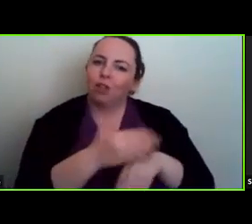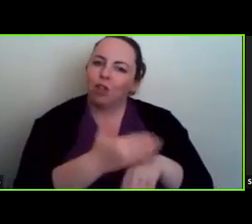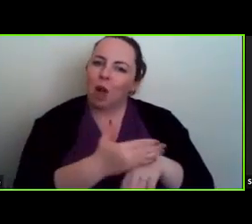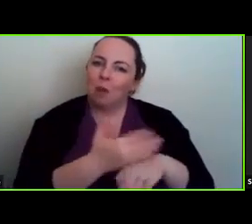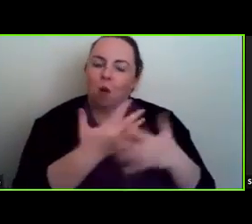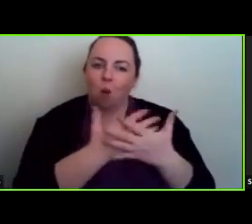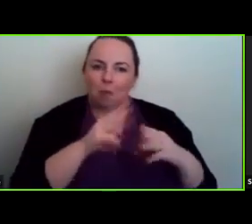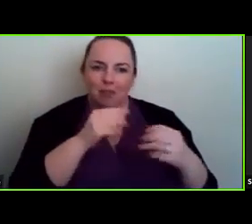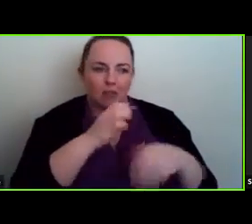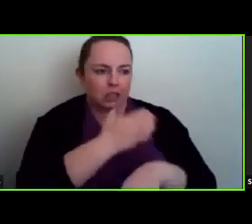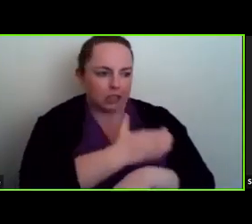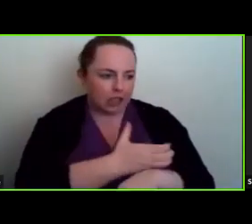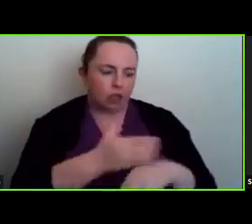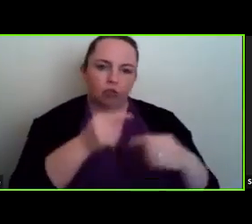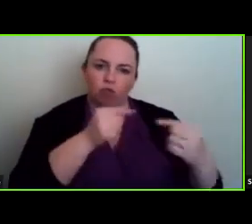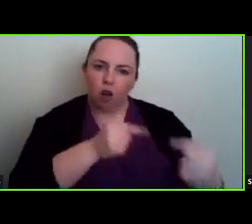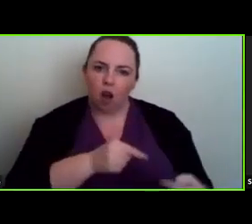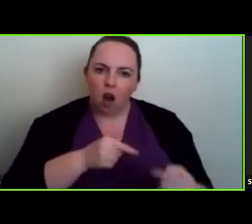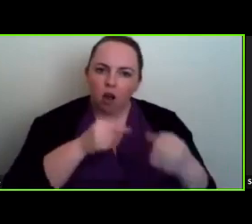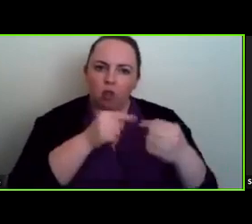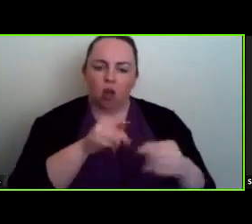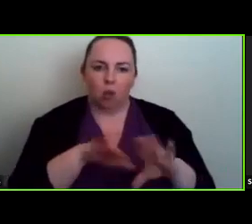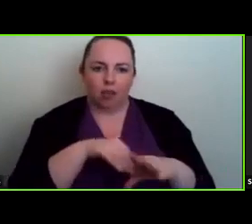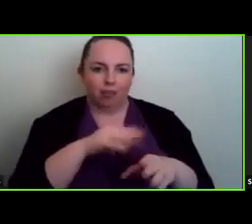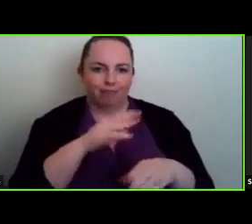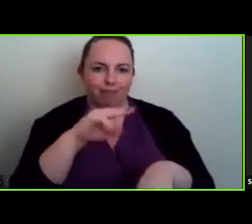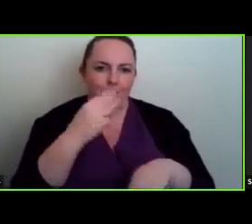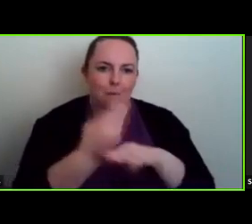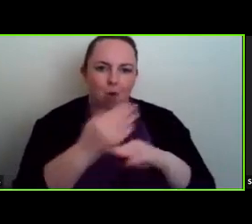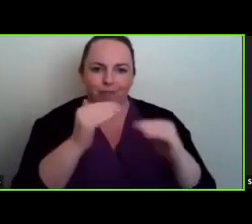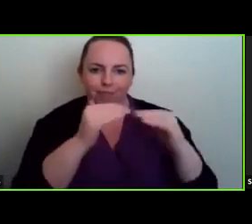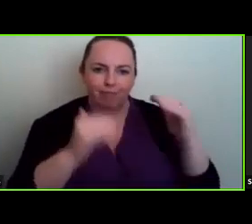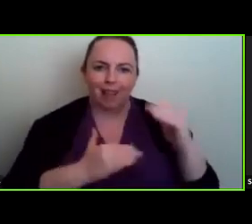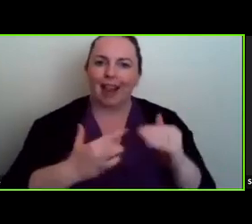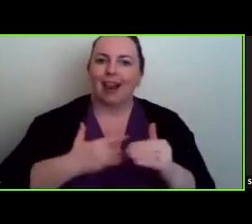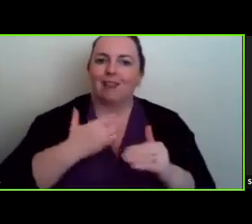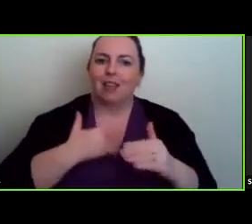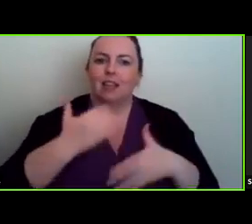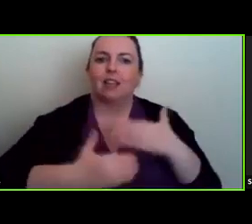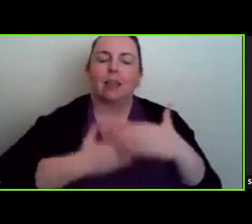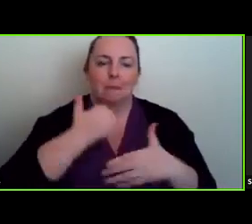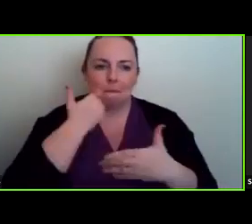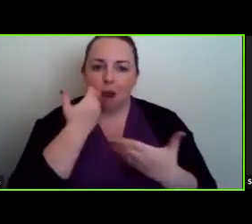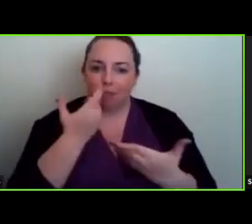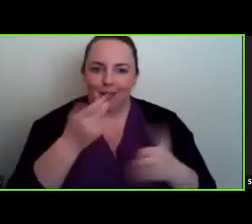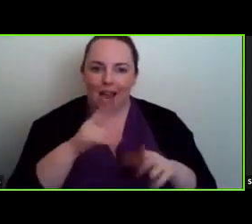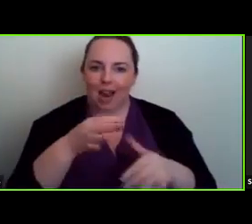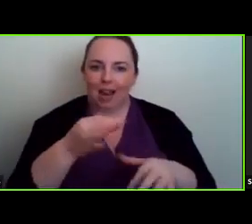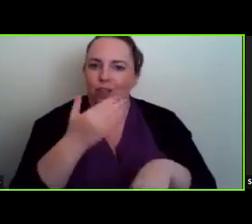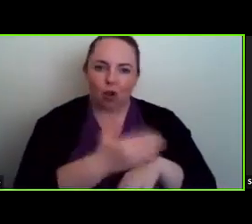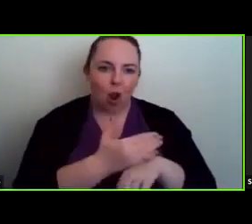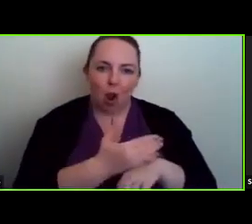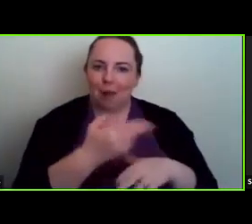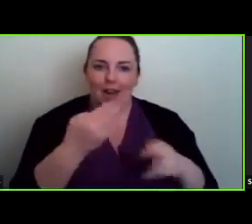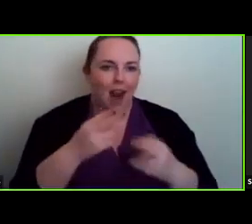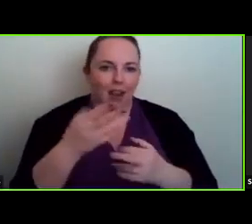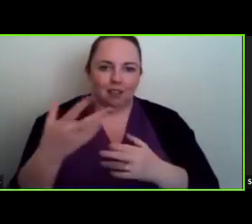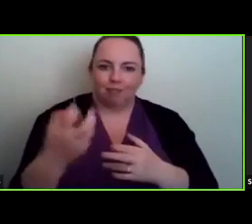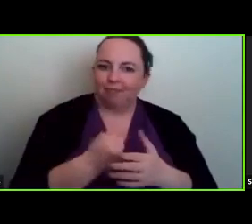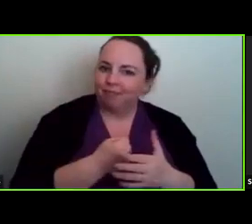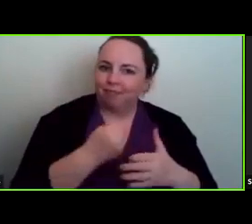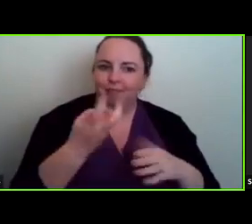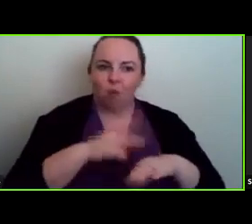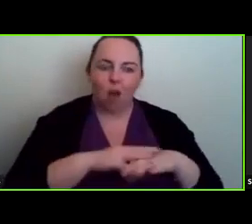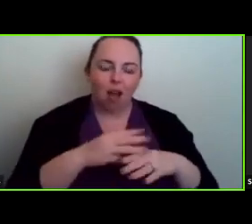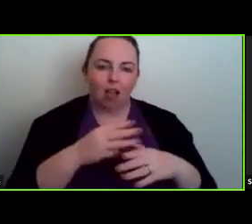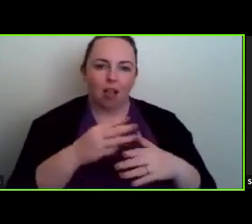to struggle with poor standard of living because they are not able to get jobs or to access jobs that can help them to